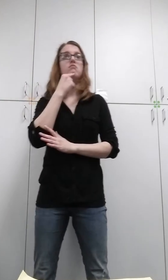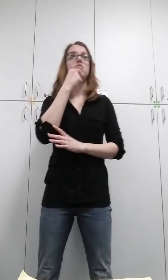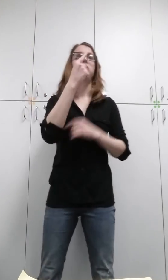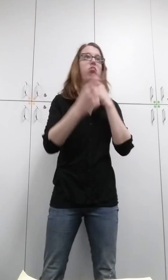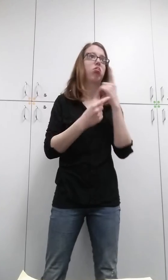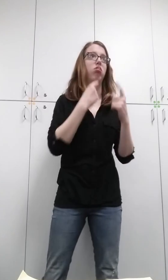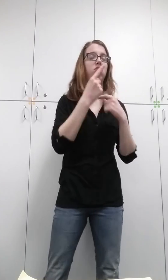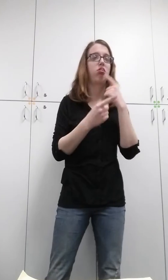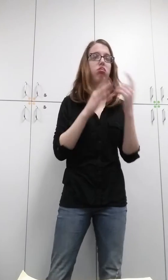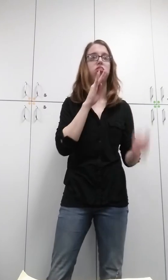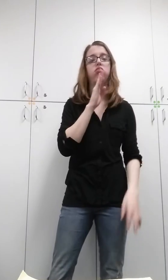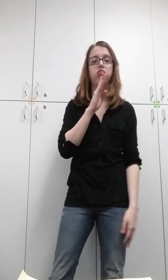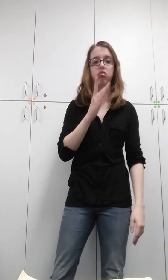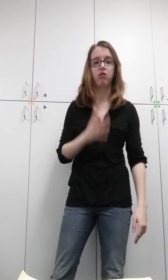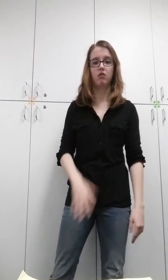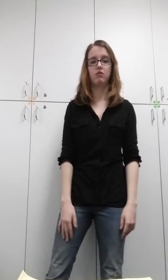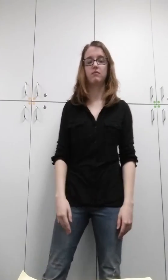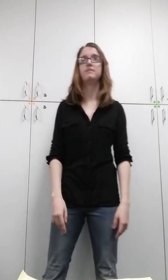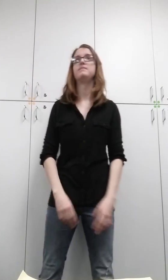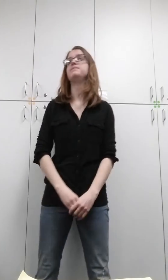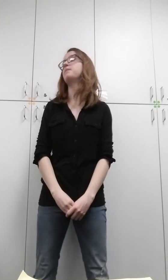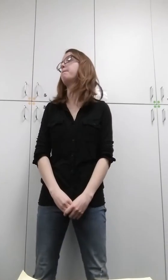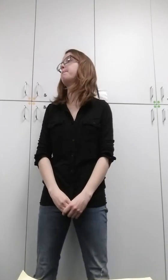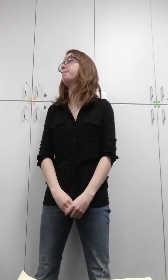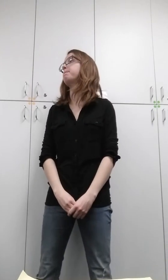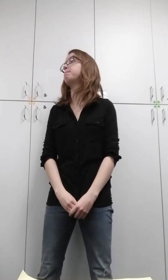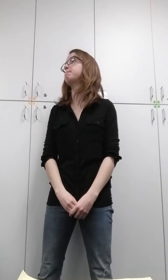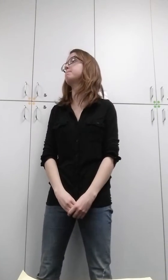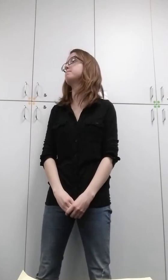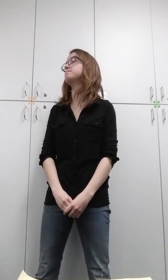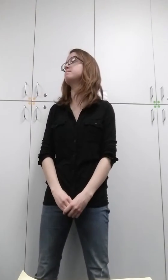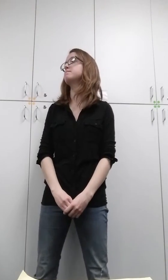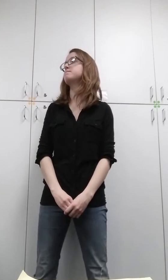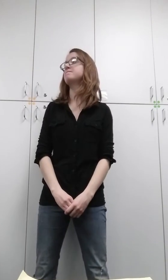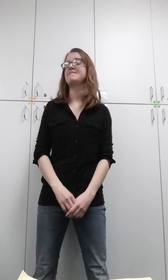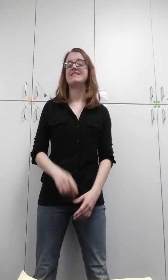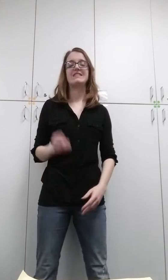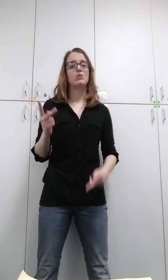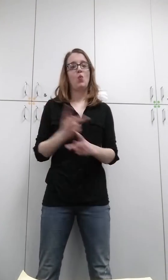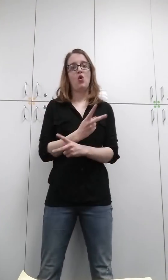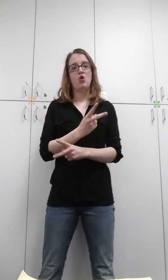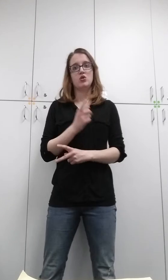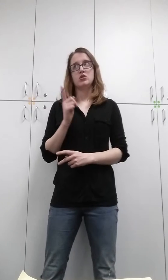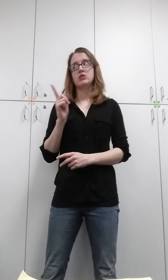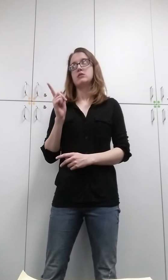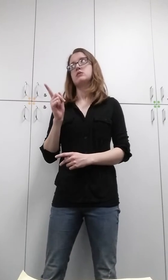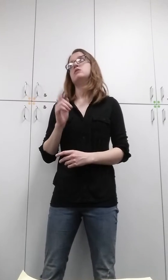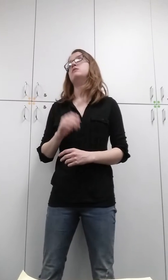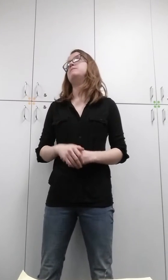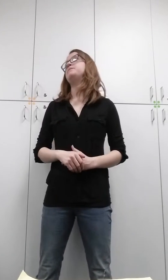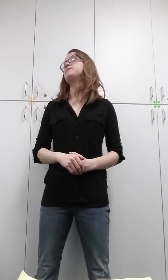I'm getting tired of talking. Almost done. Oh, this is the worst. This is the worst. This